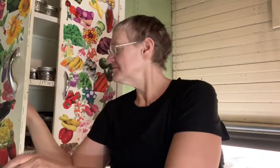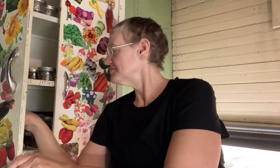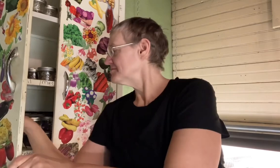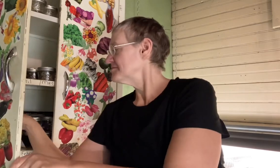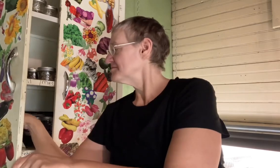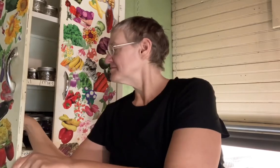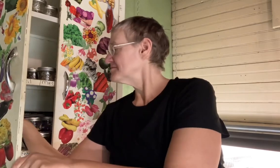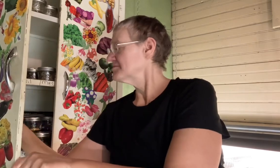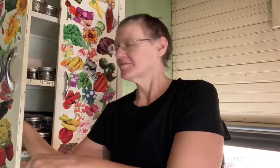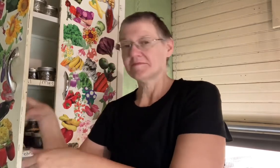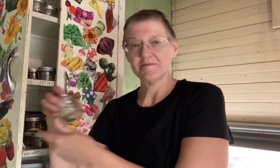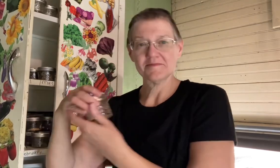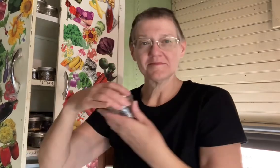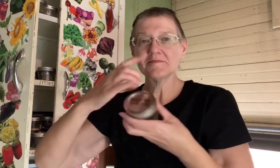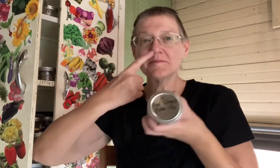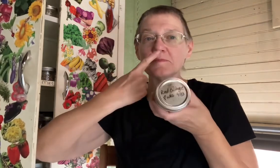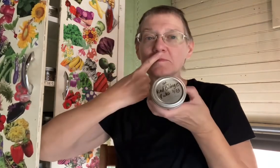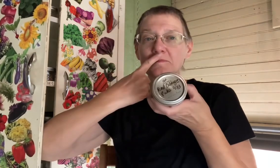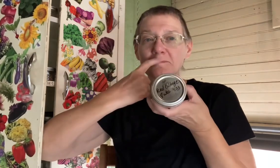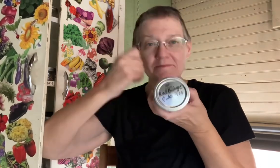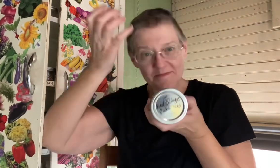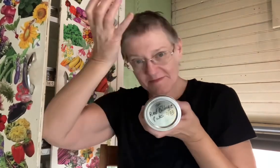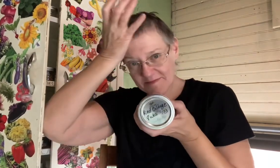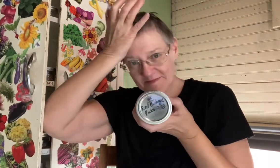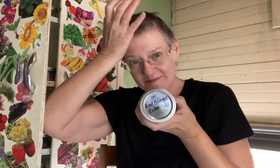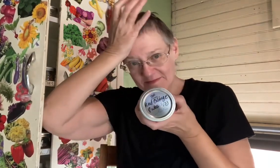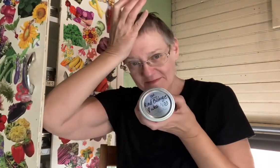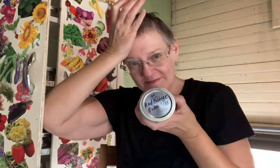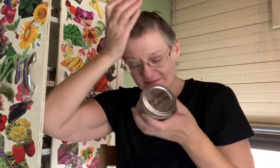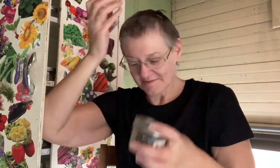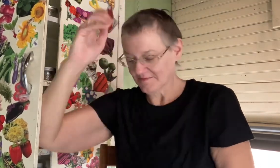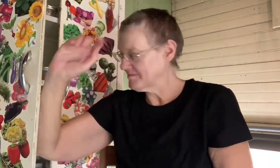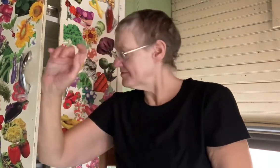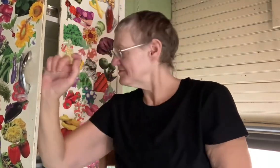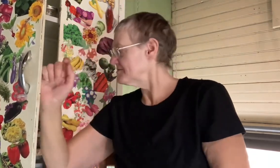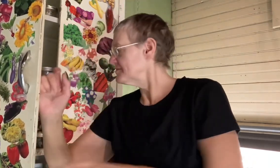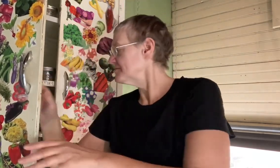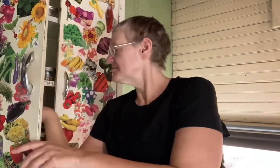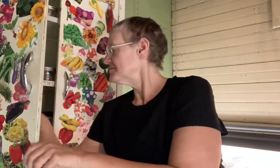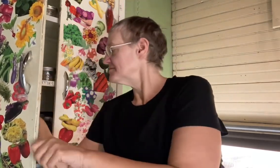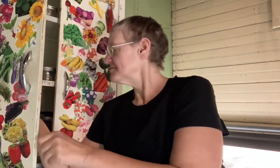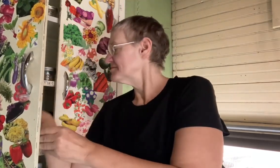And we're also going to start red cabbage,